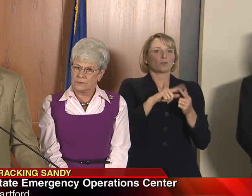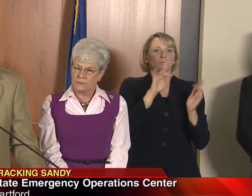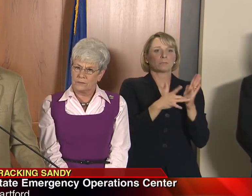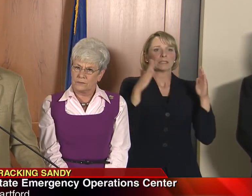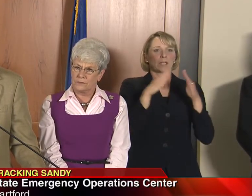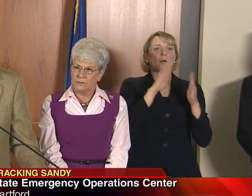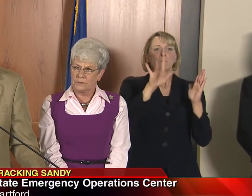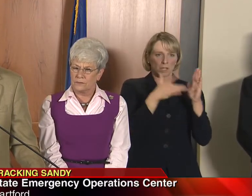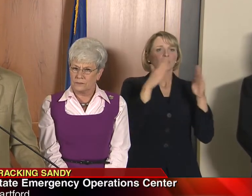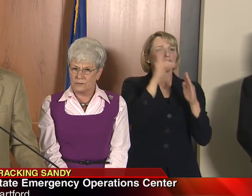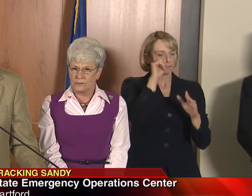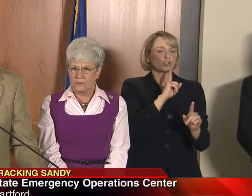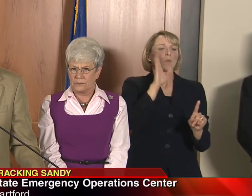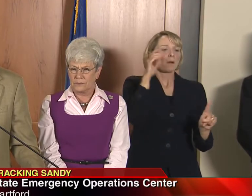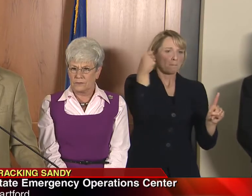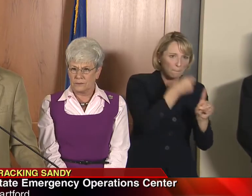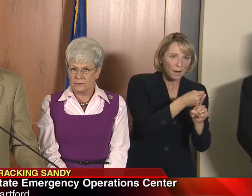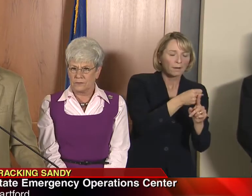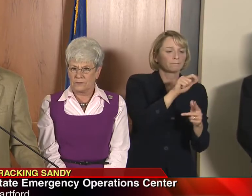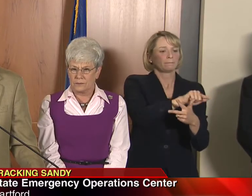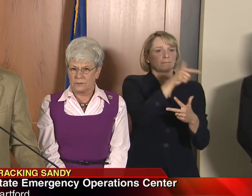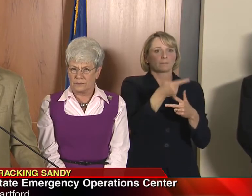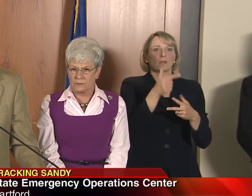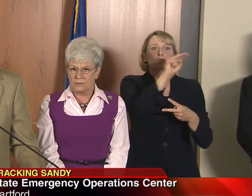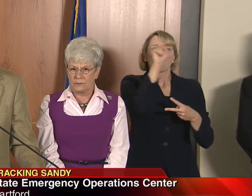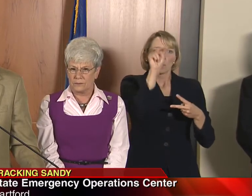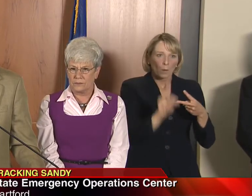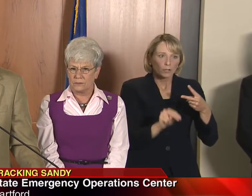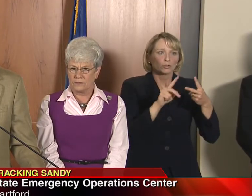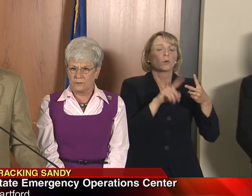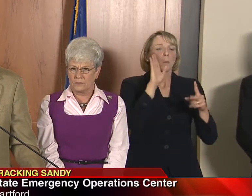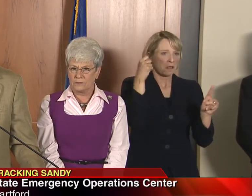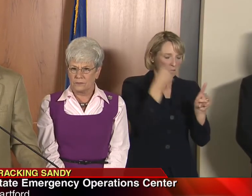impacted. Norwich will be impacted.